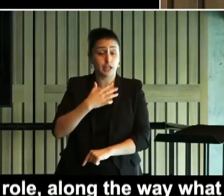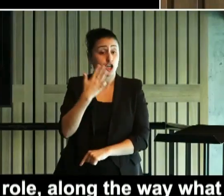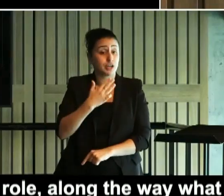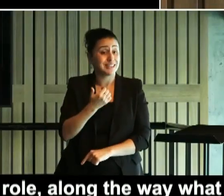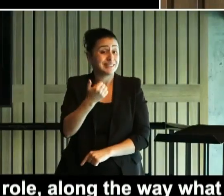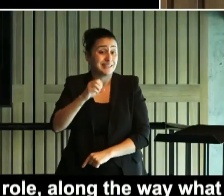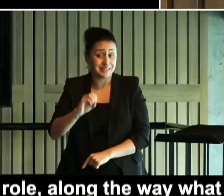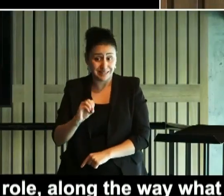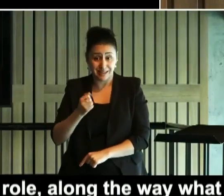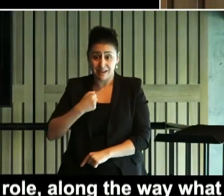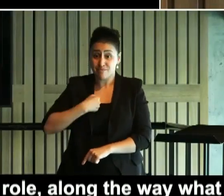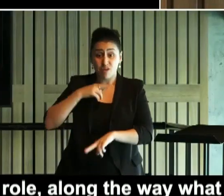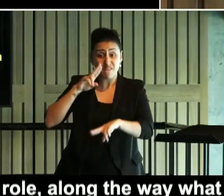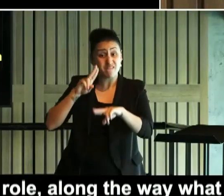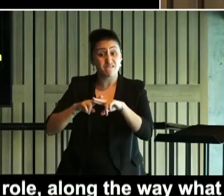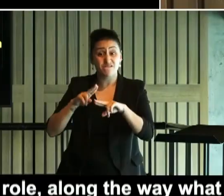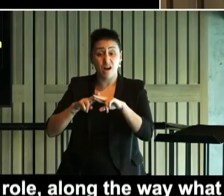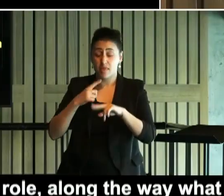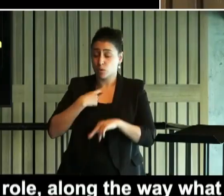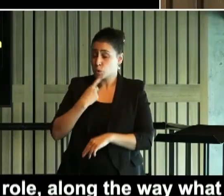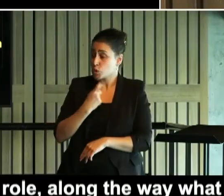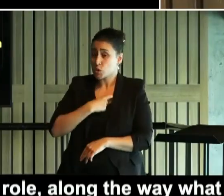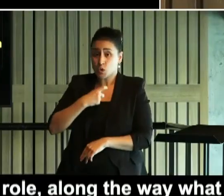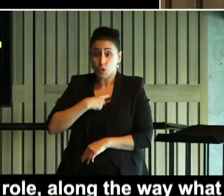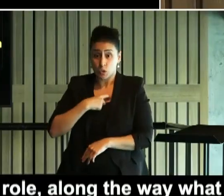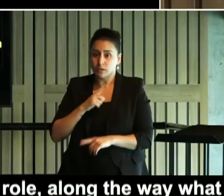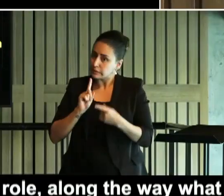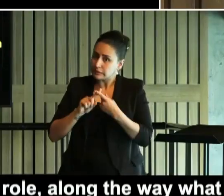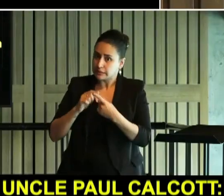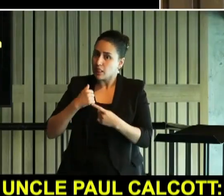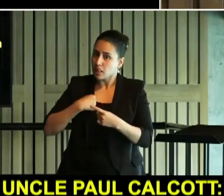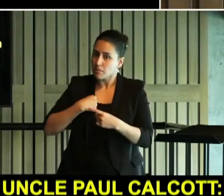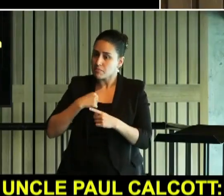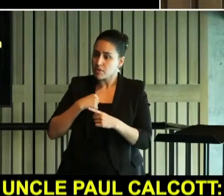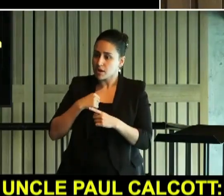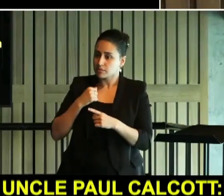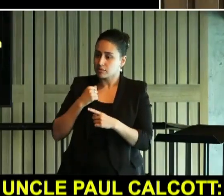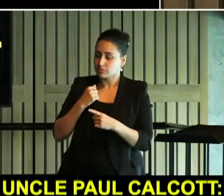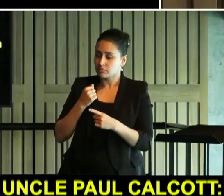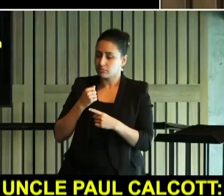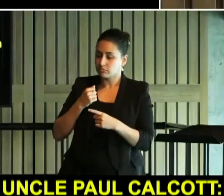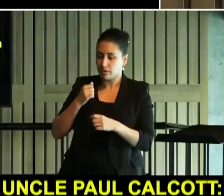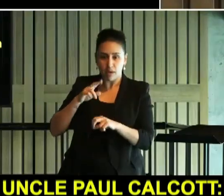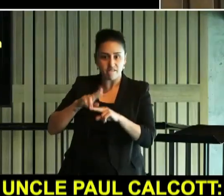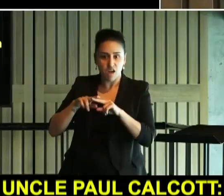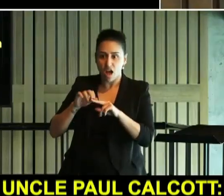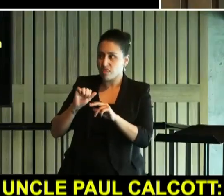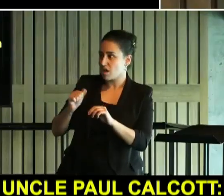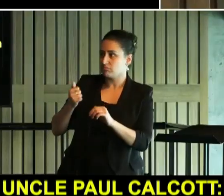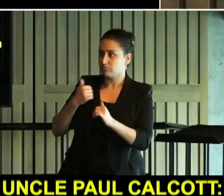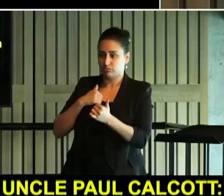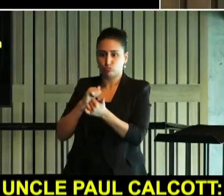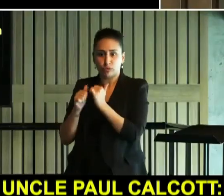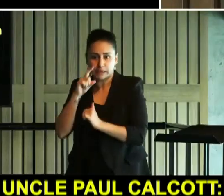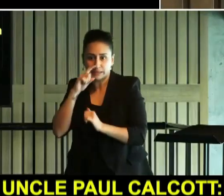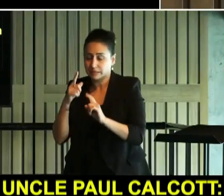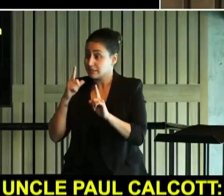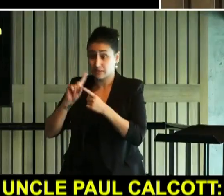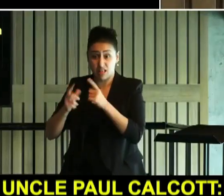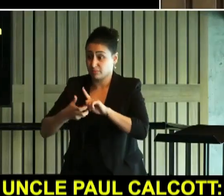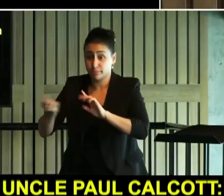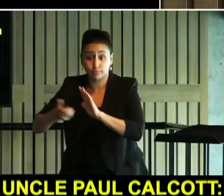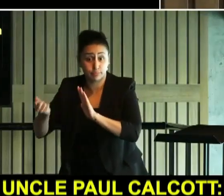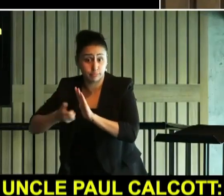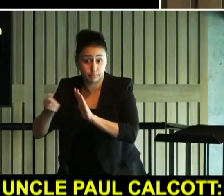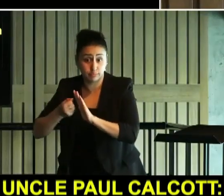very fearful. They were still taking children away then. His 2 younger brothers were put into foster care. They were part of the stolen generation.